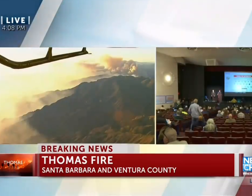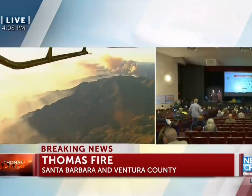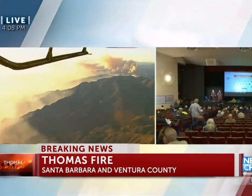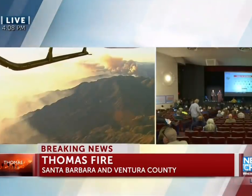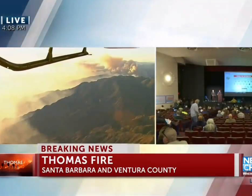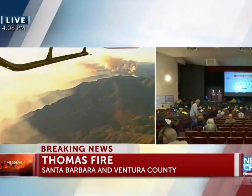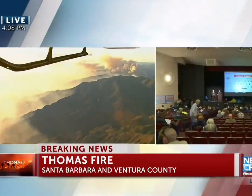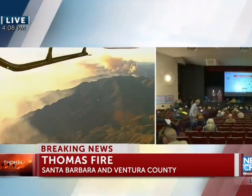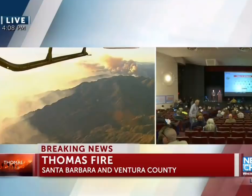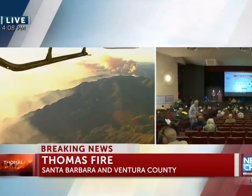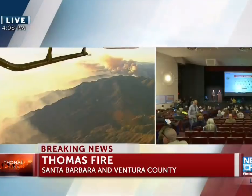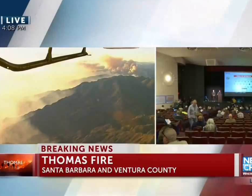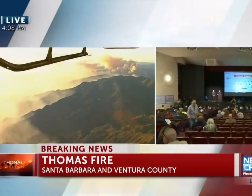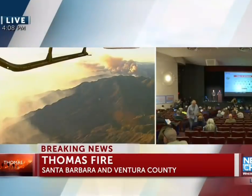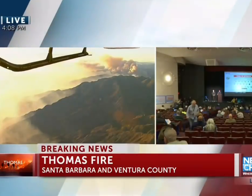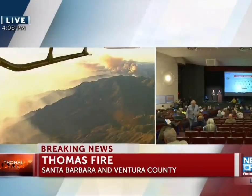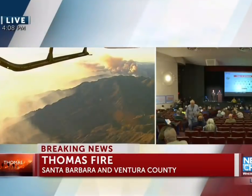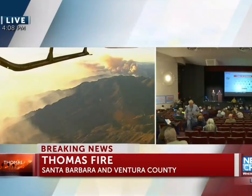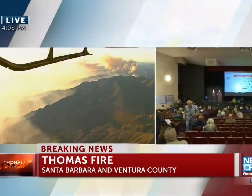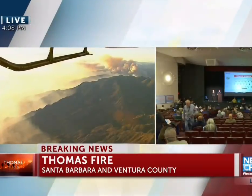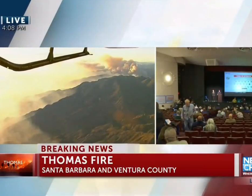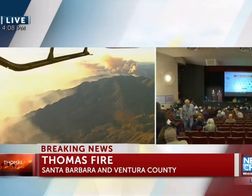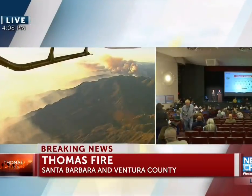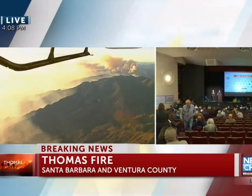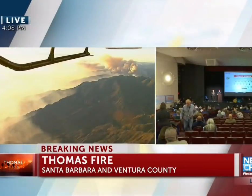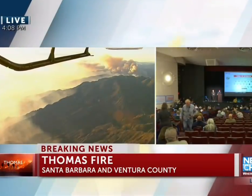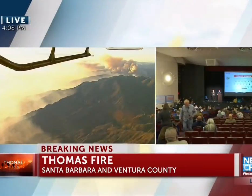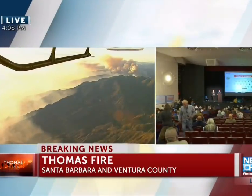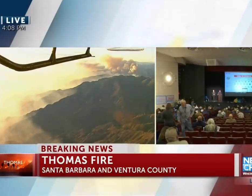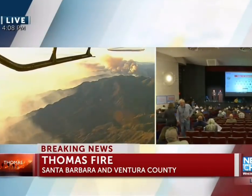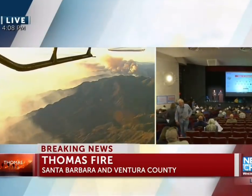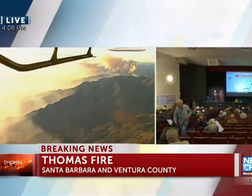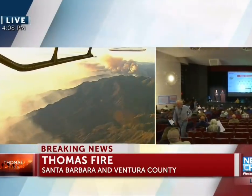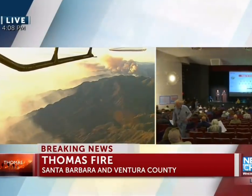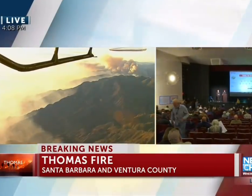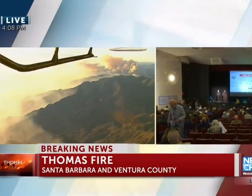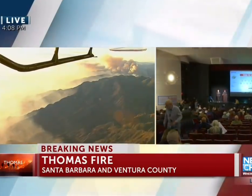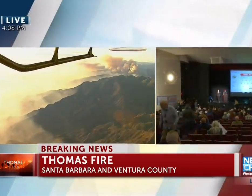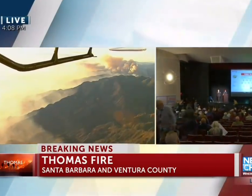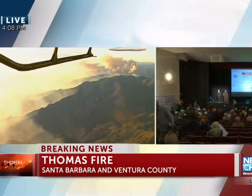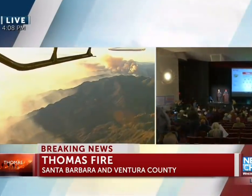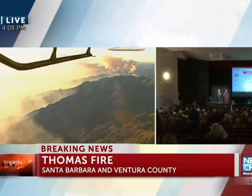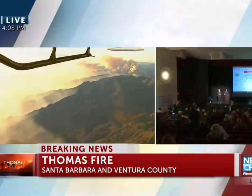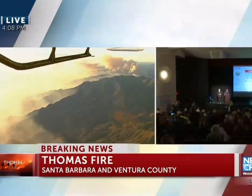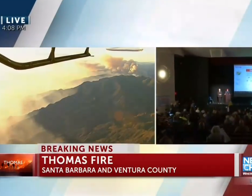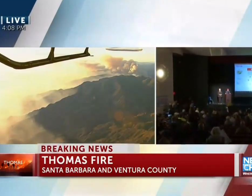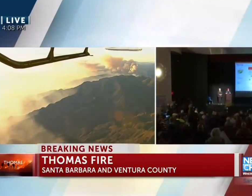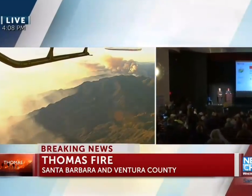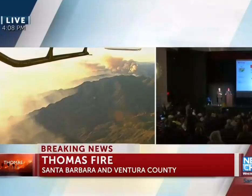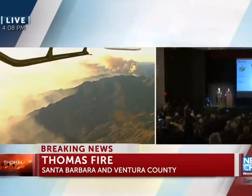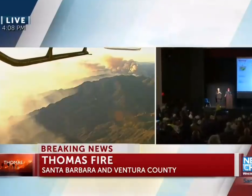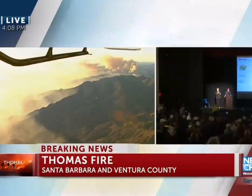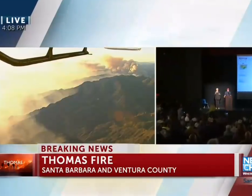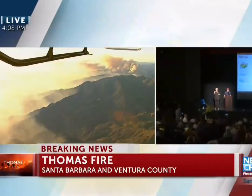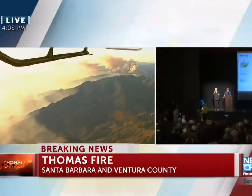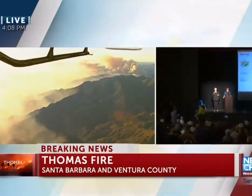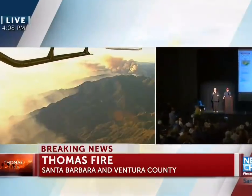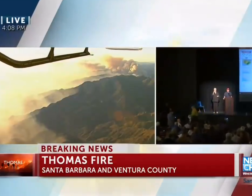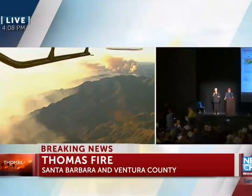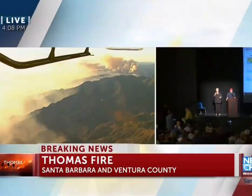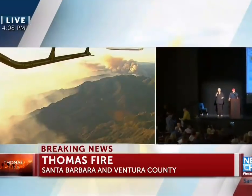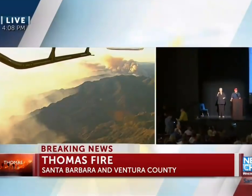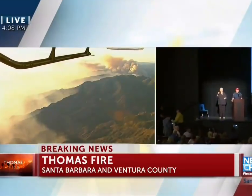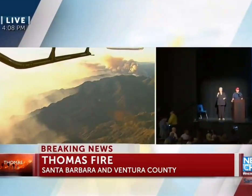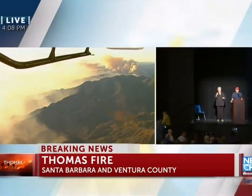target that they're aiming for. But as you said earlier, the helicopter is really the workhorses. Looks like they're taking the podium right now, the lectern. Want to listen in on